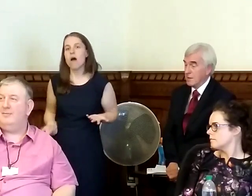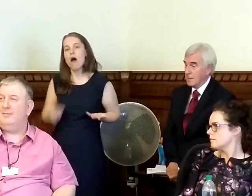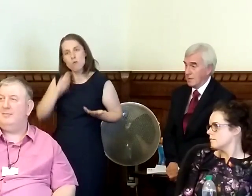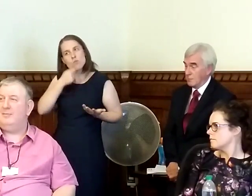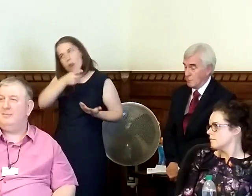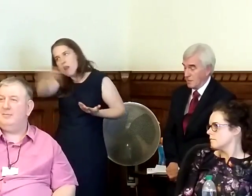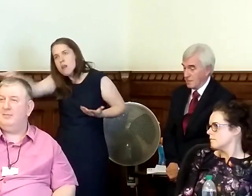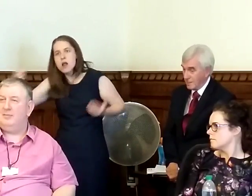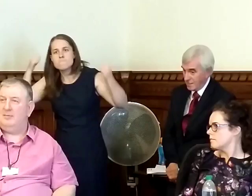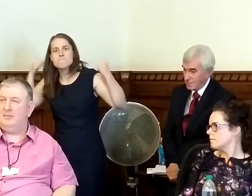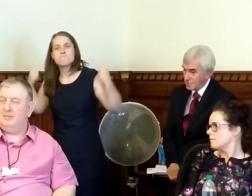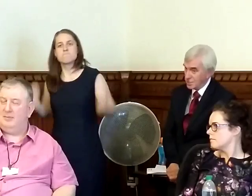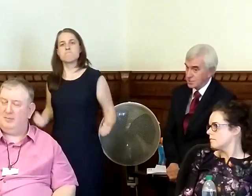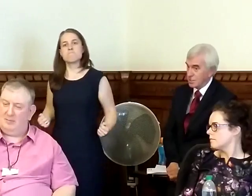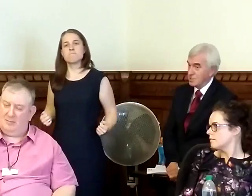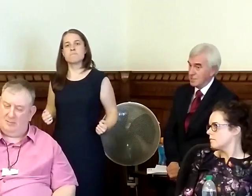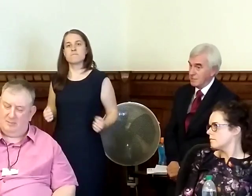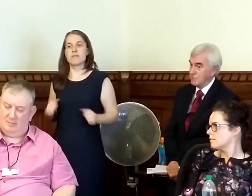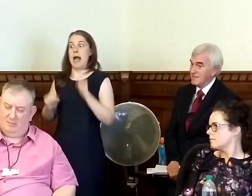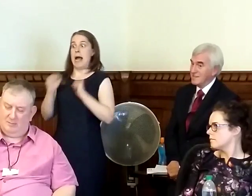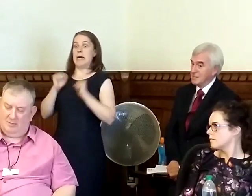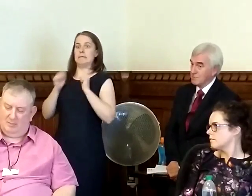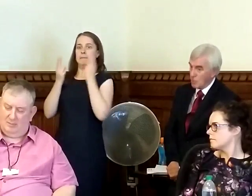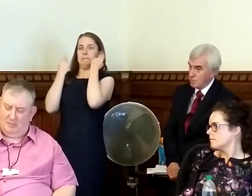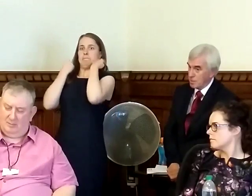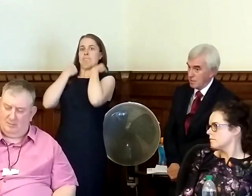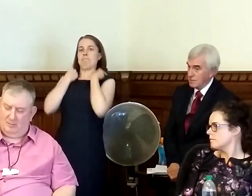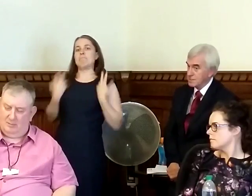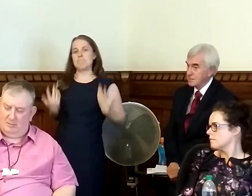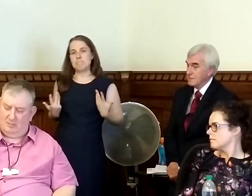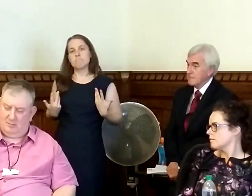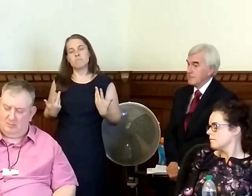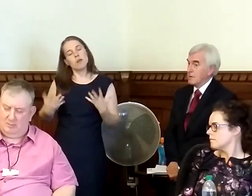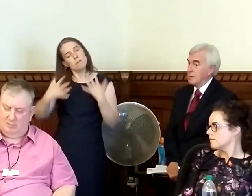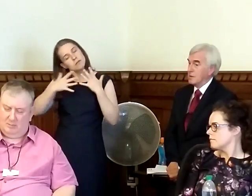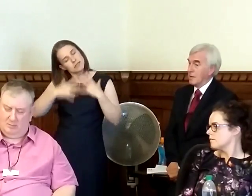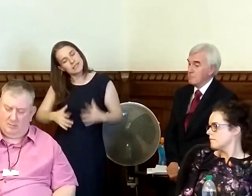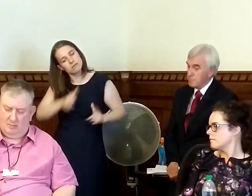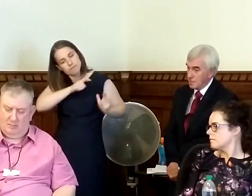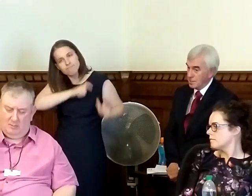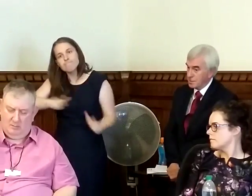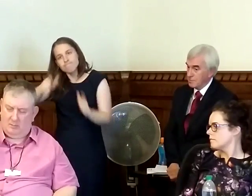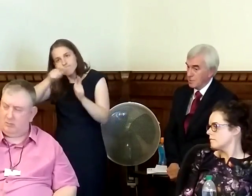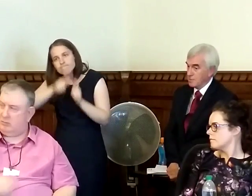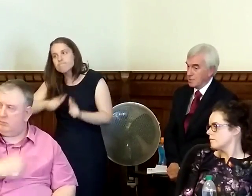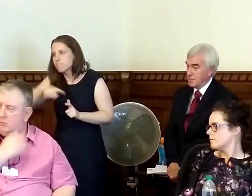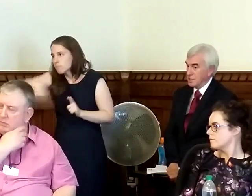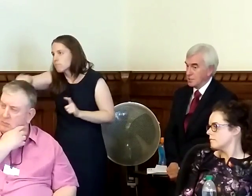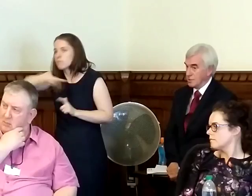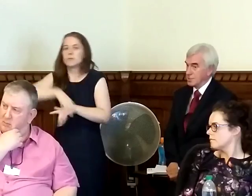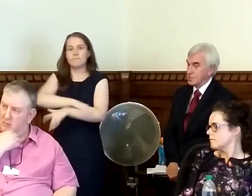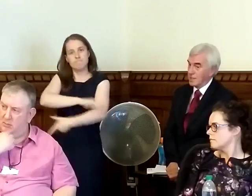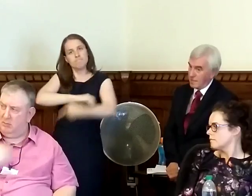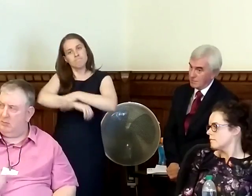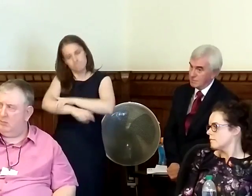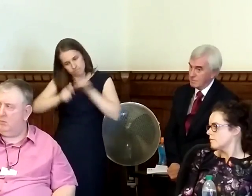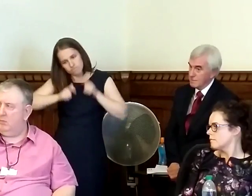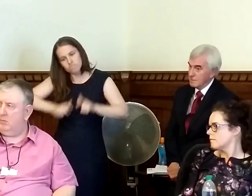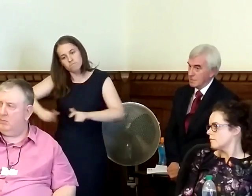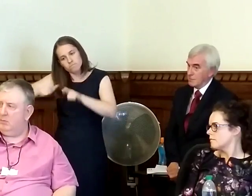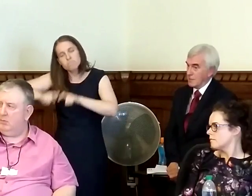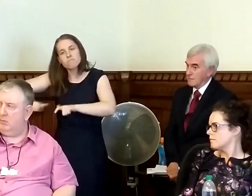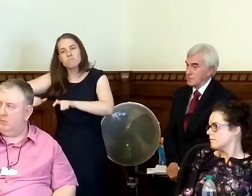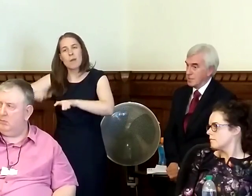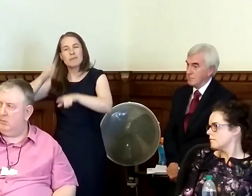people. It needs us to continue to mobilise and build the mobilisation on a